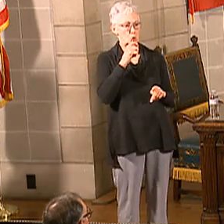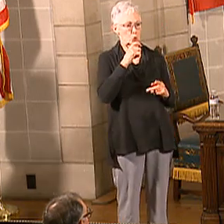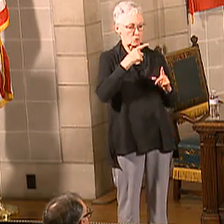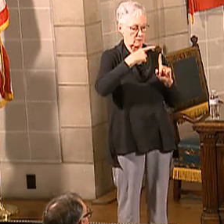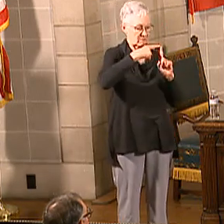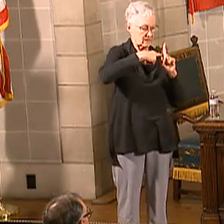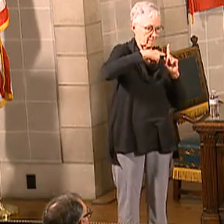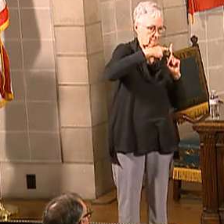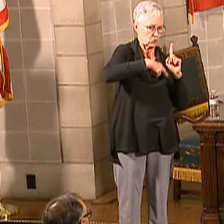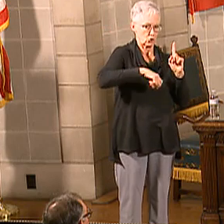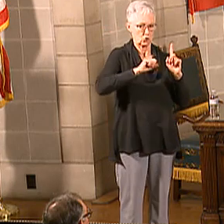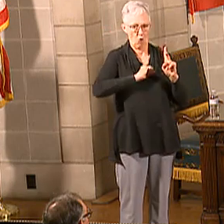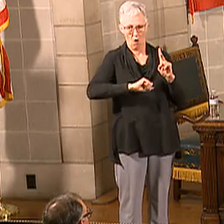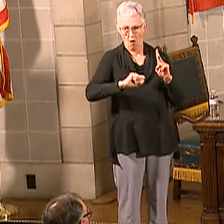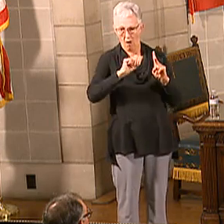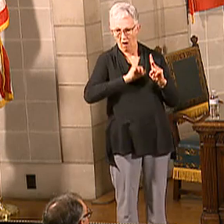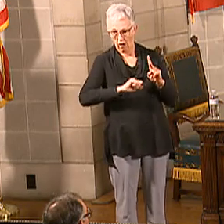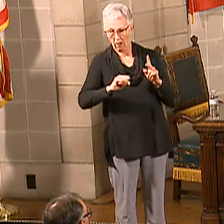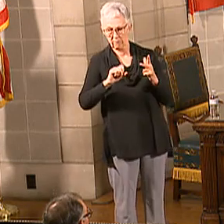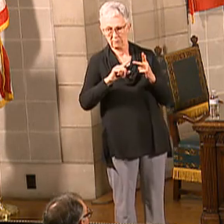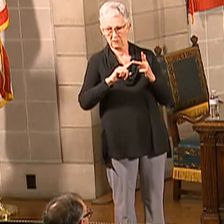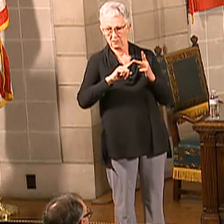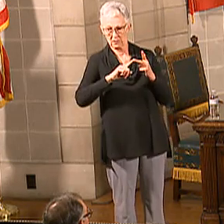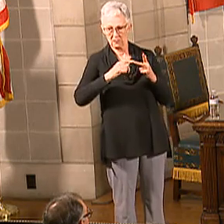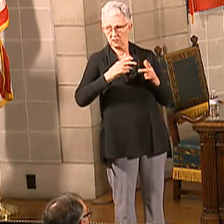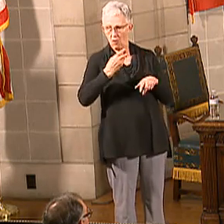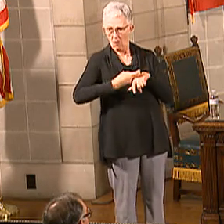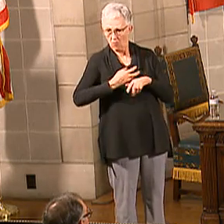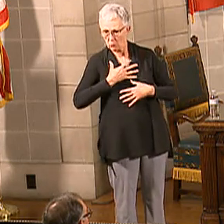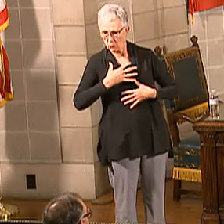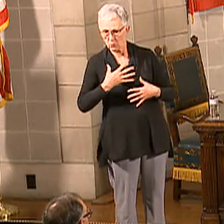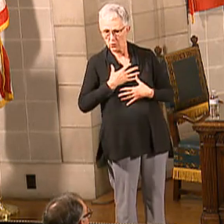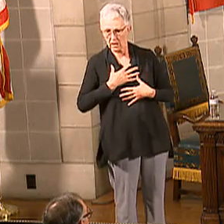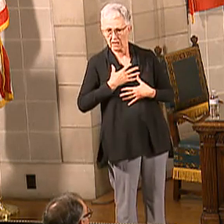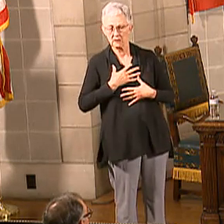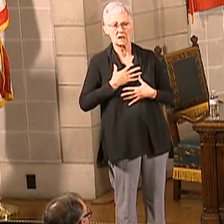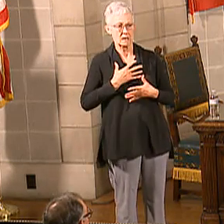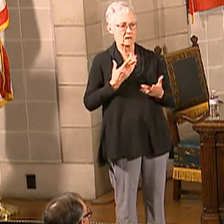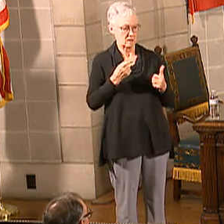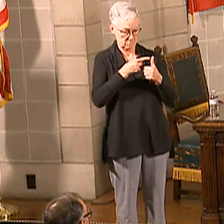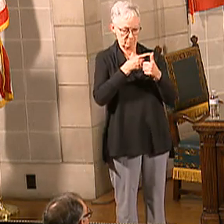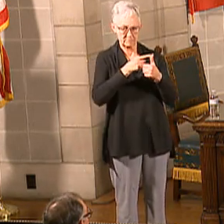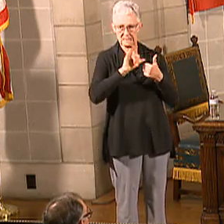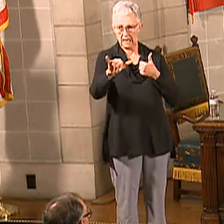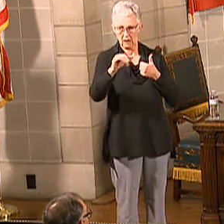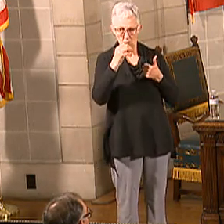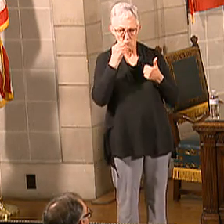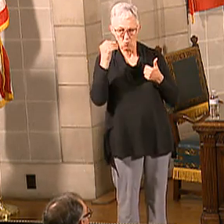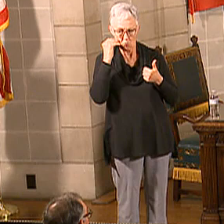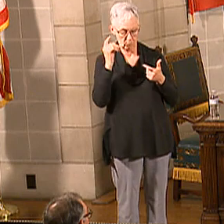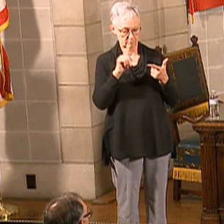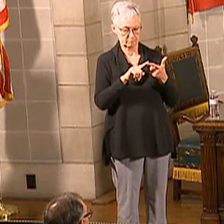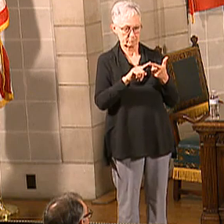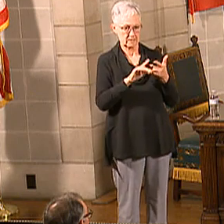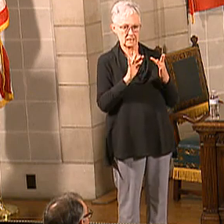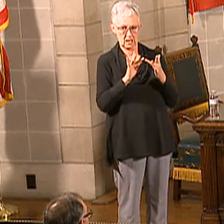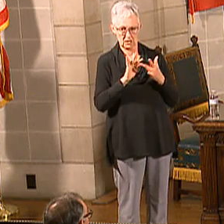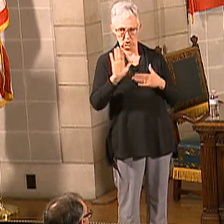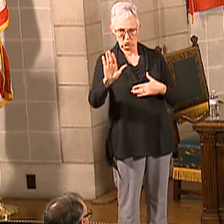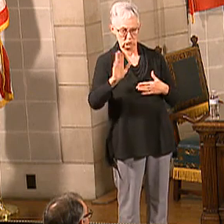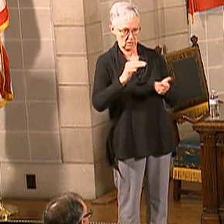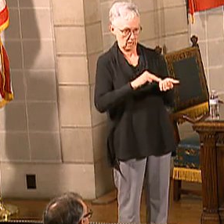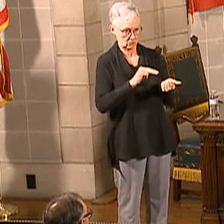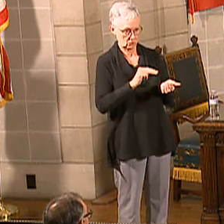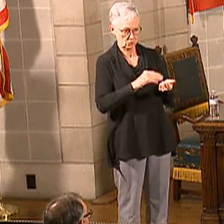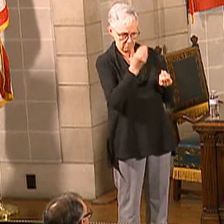fever, stay home. First thing you do, stay home. Contact your healthcare provider. Let them know that you've got this and you